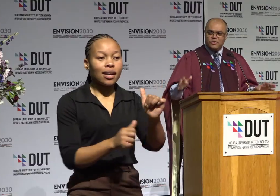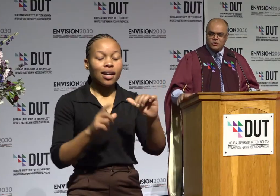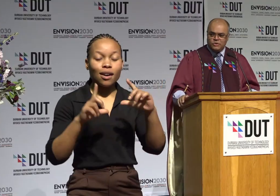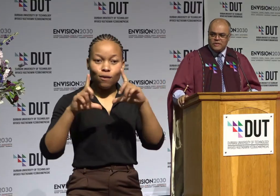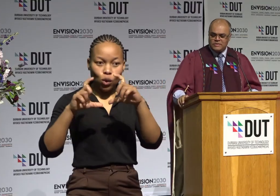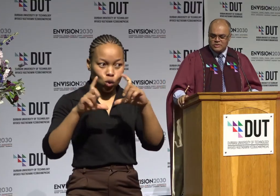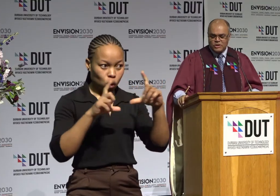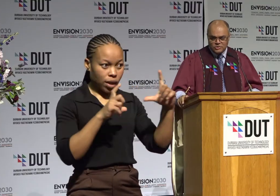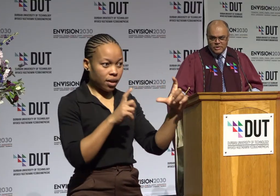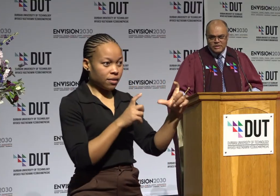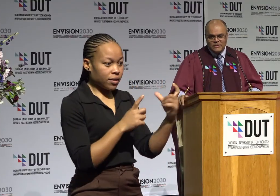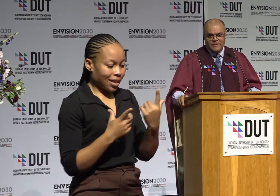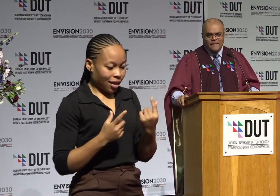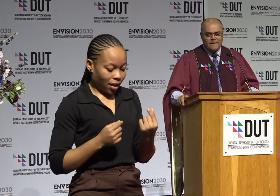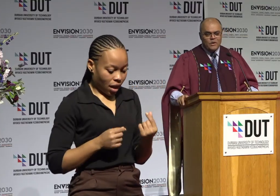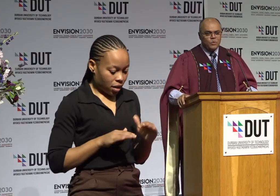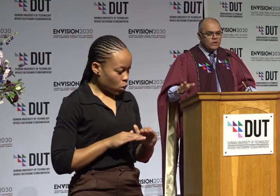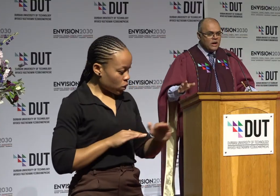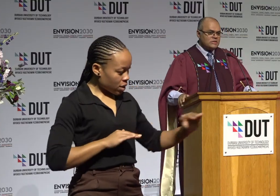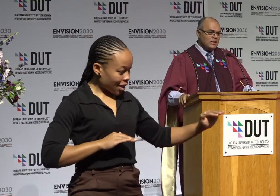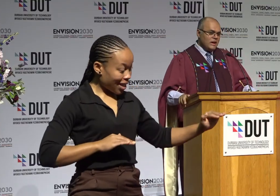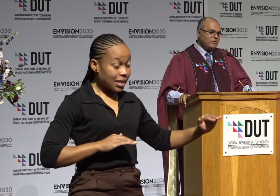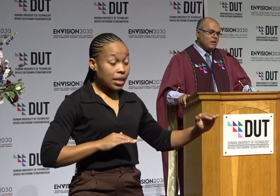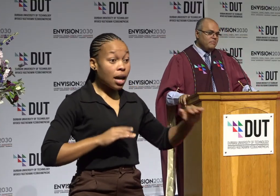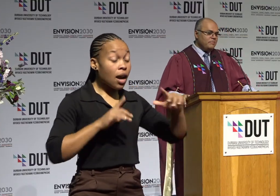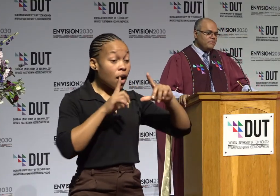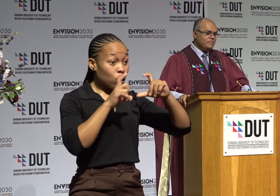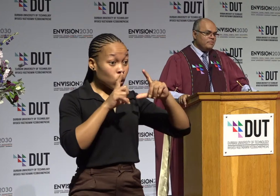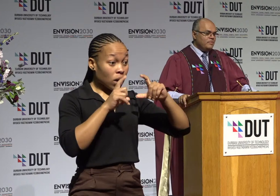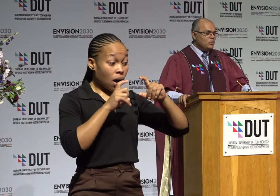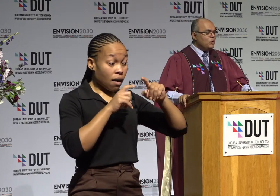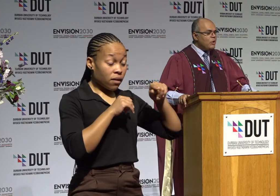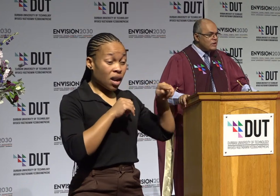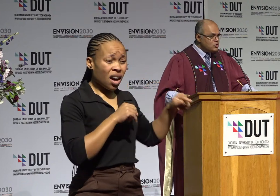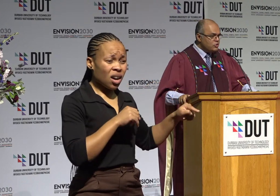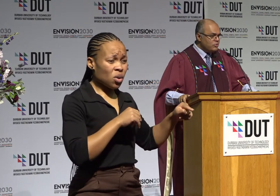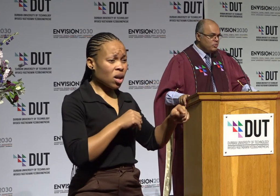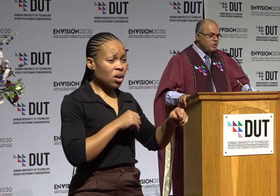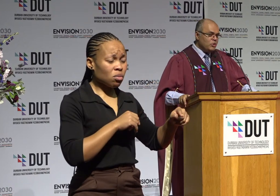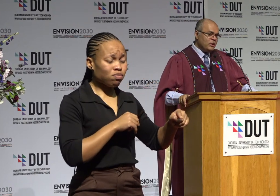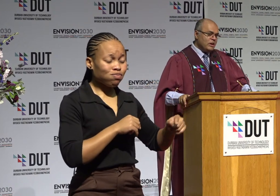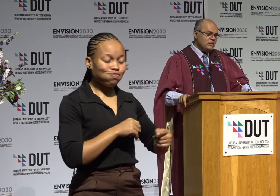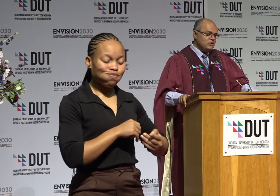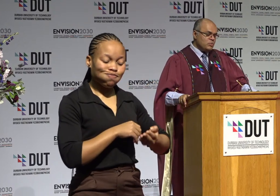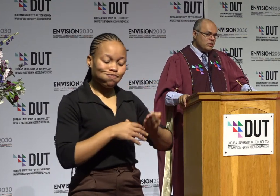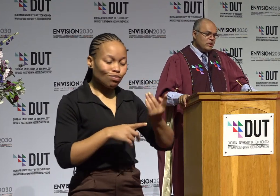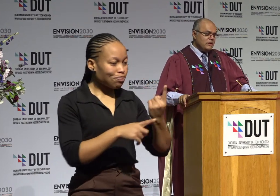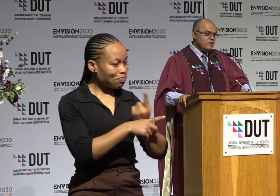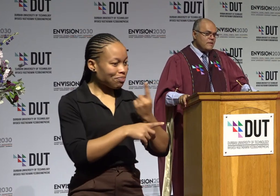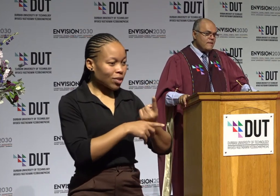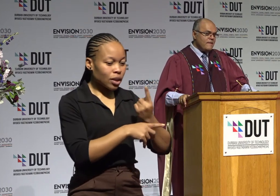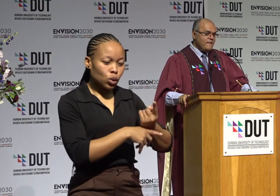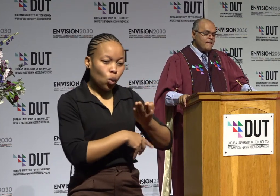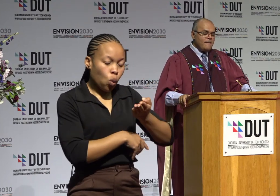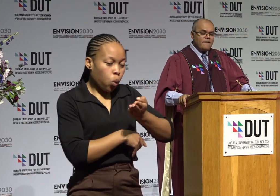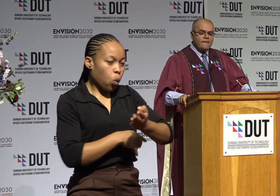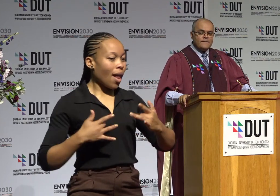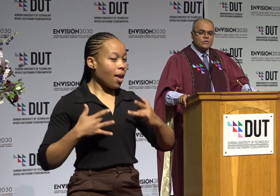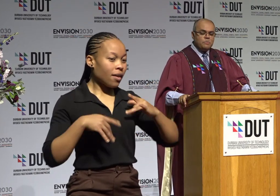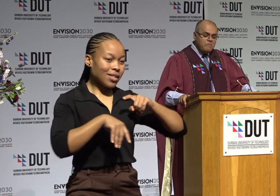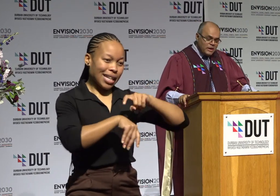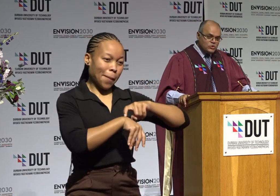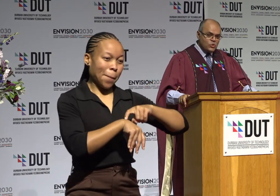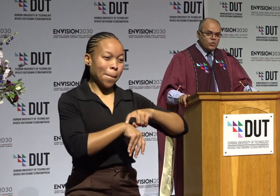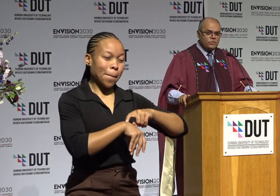these photographs, trust me, will last a lifetime. Your grandchildren will be looking at these one day.